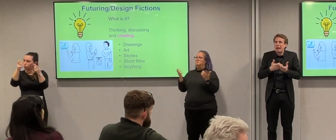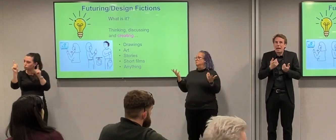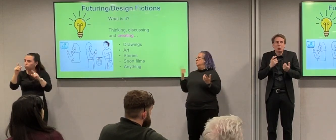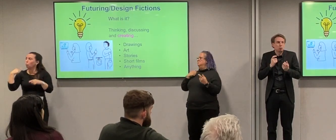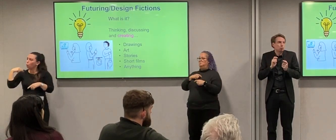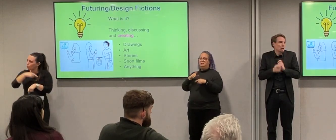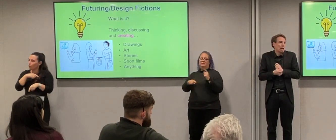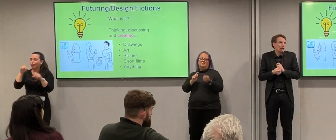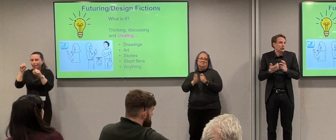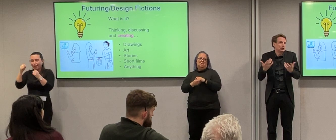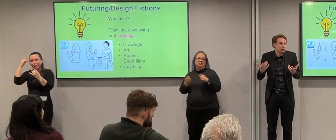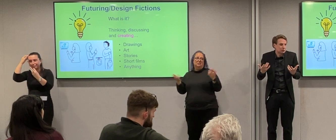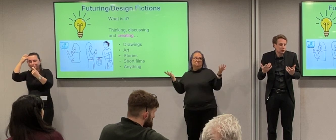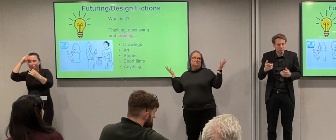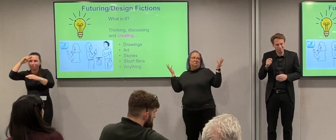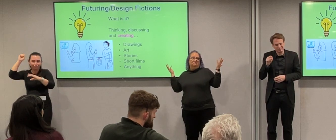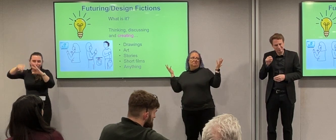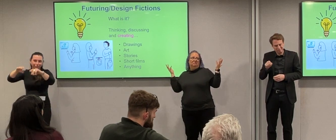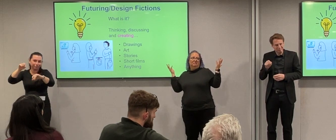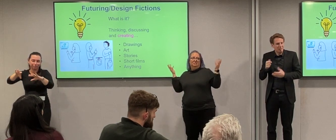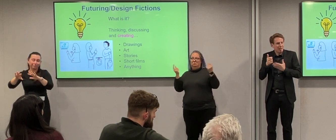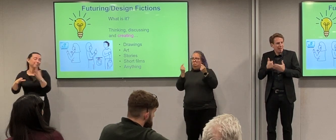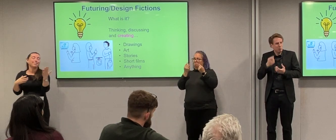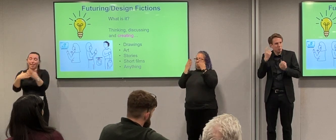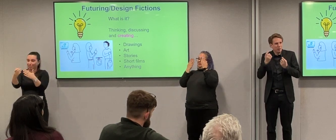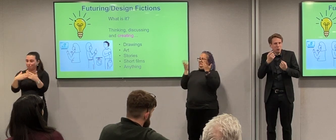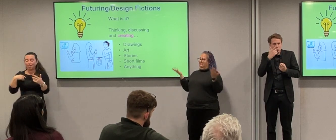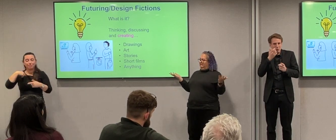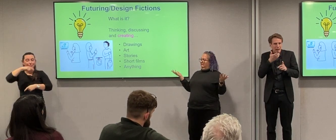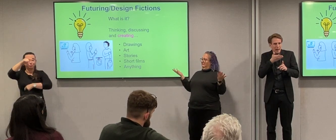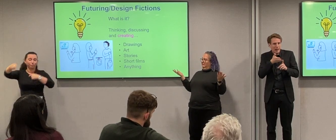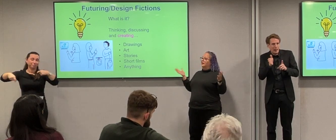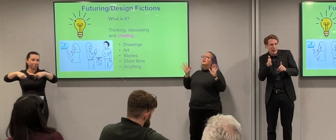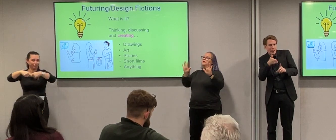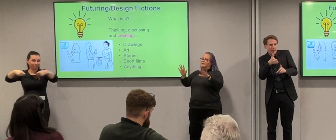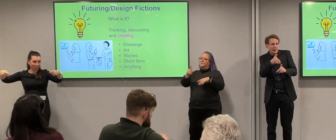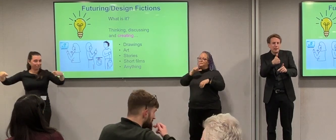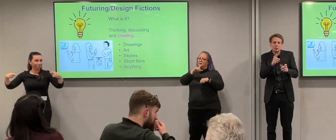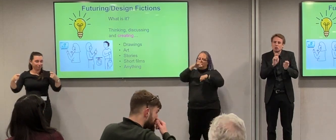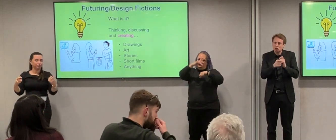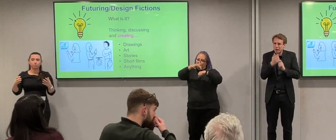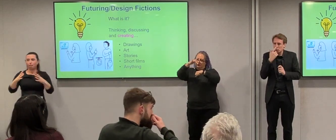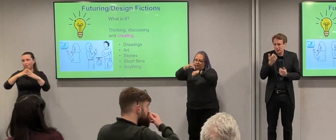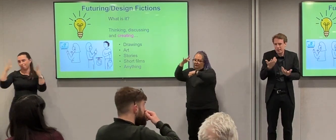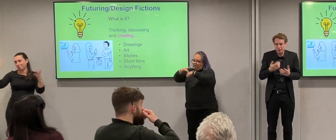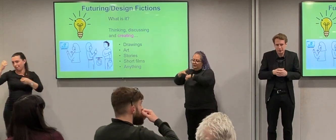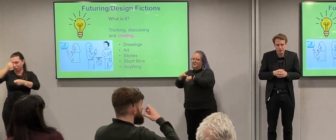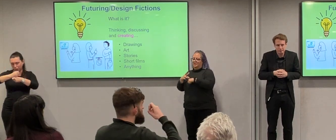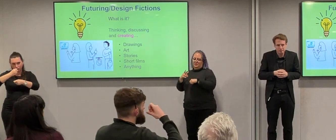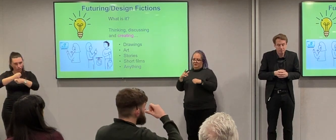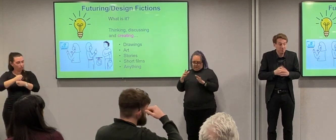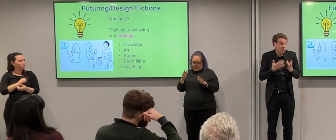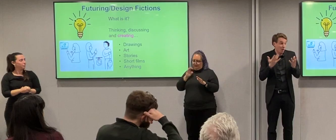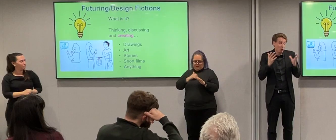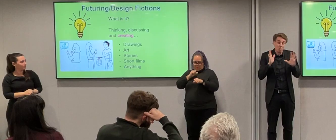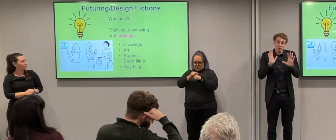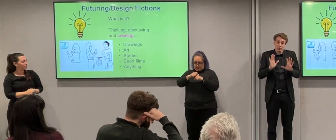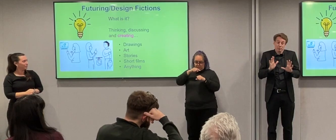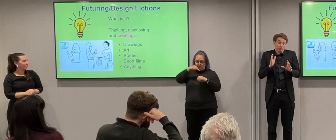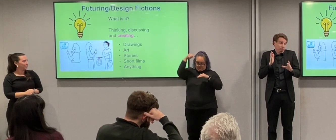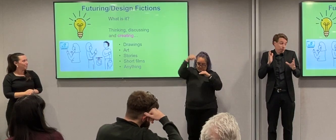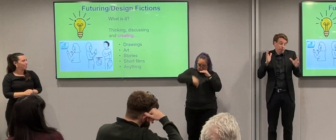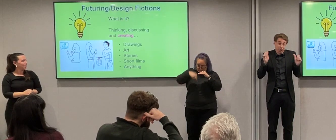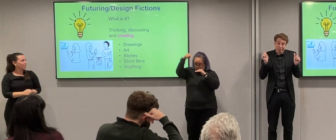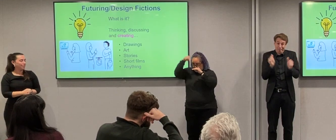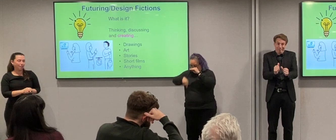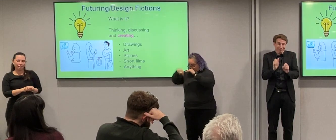So that's been an absolute whistle-stop tour through a huge amount of work. And hopefully